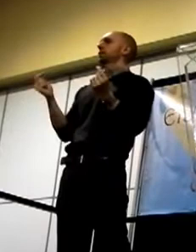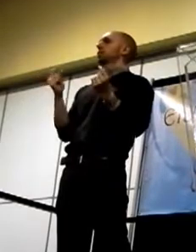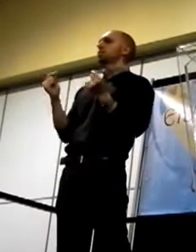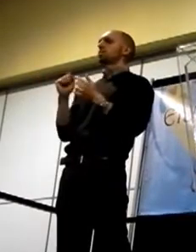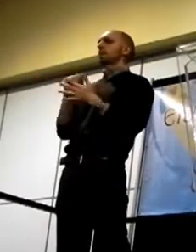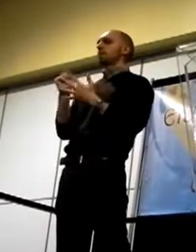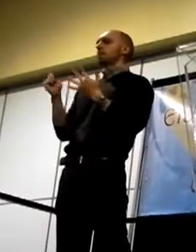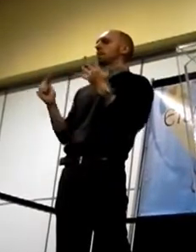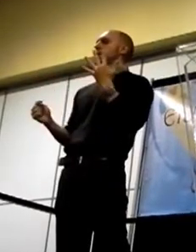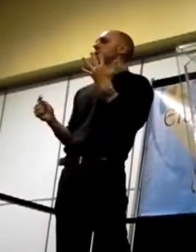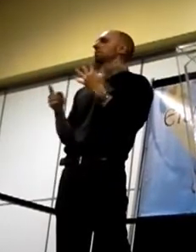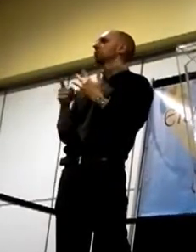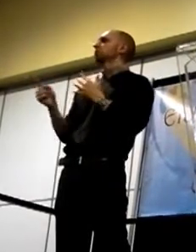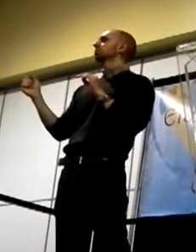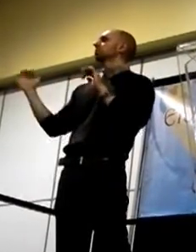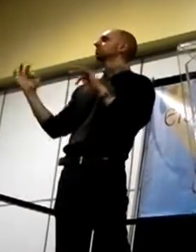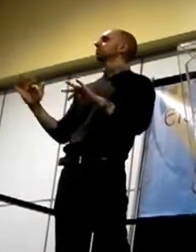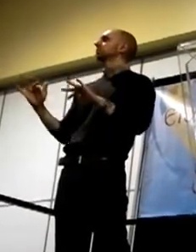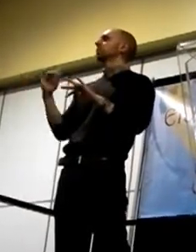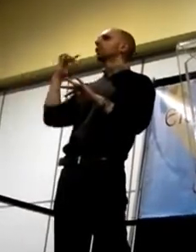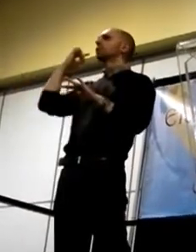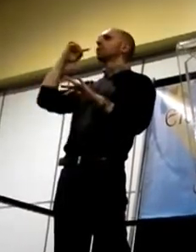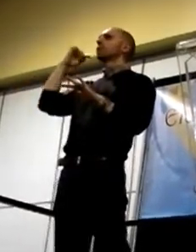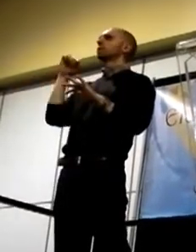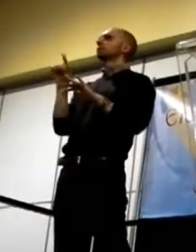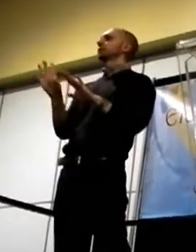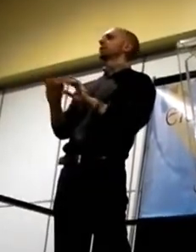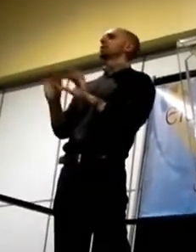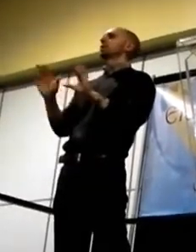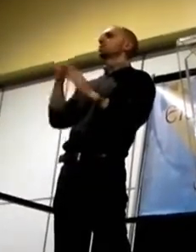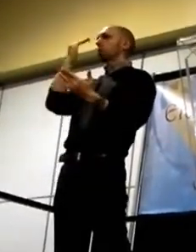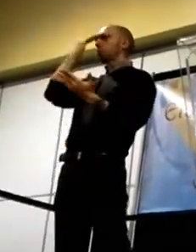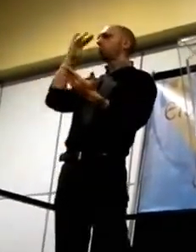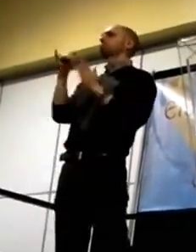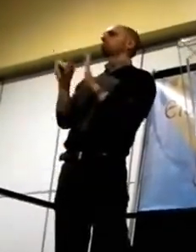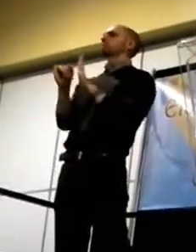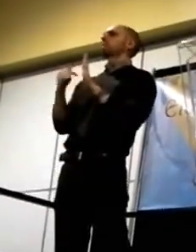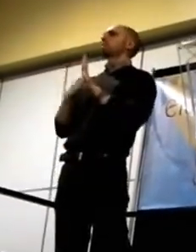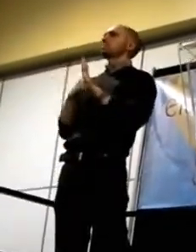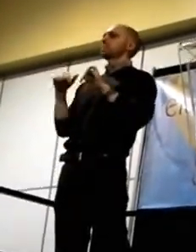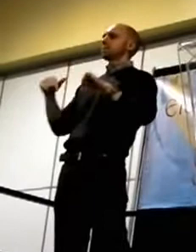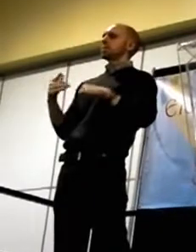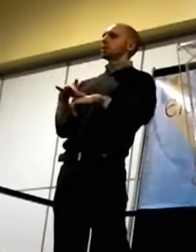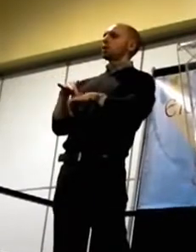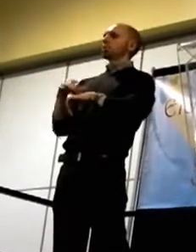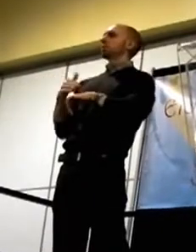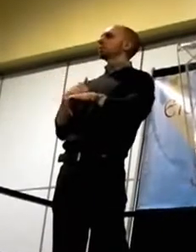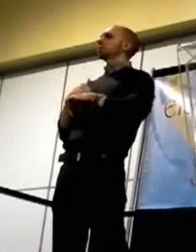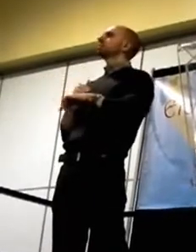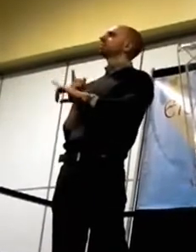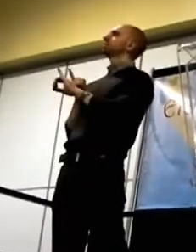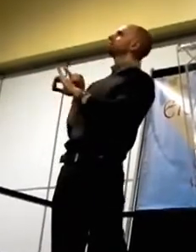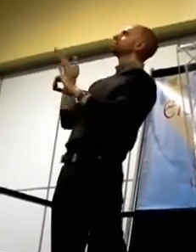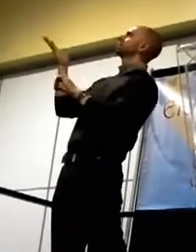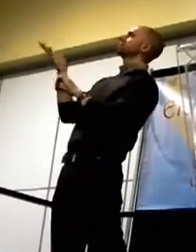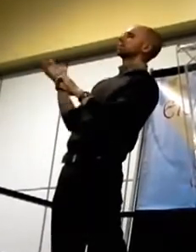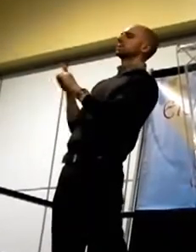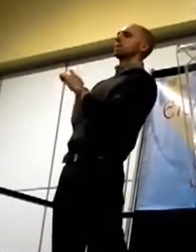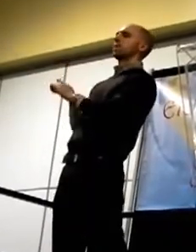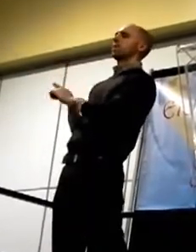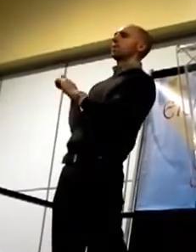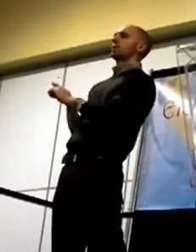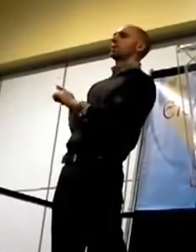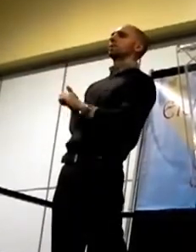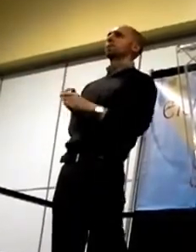you're here created to worship Allah subhanahu wa ta'ala. And one very important and very simple thing we can do, Muslims here that